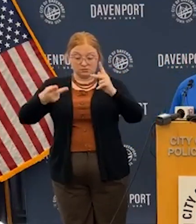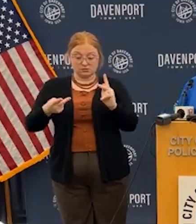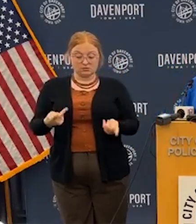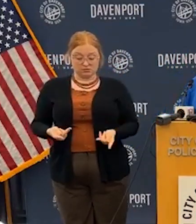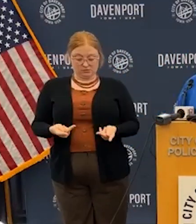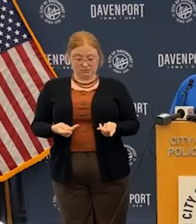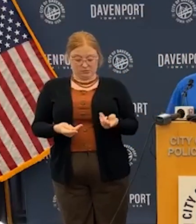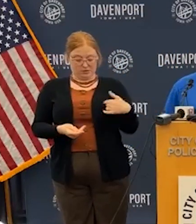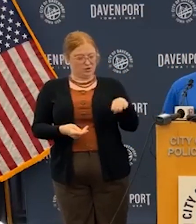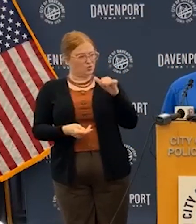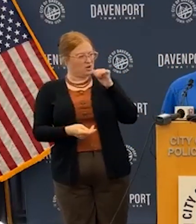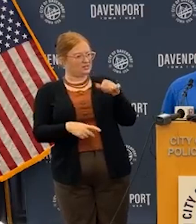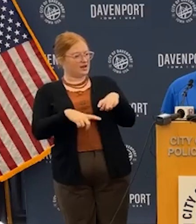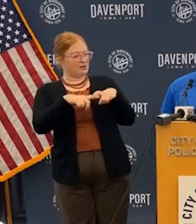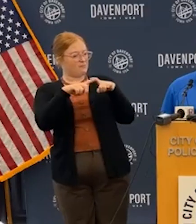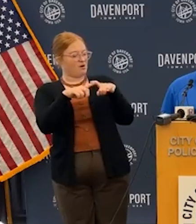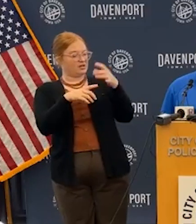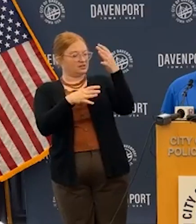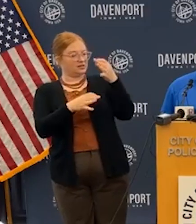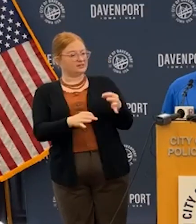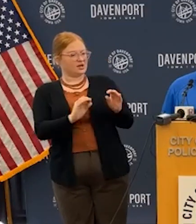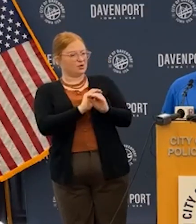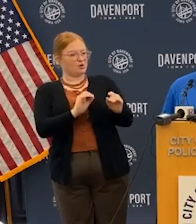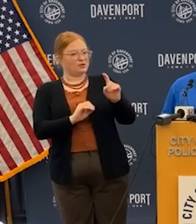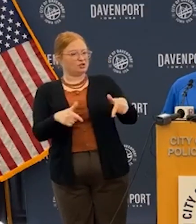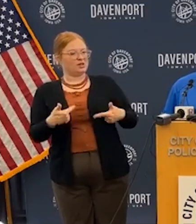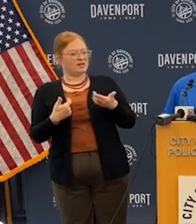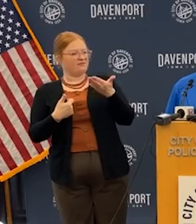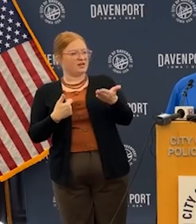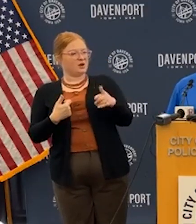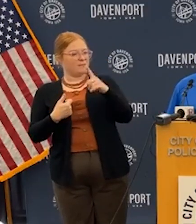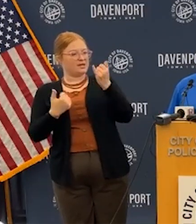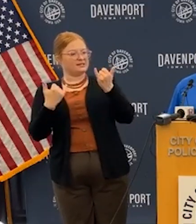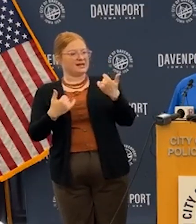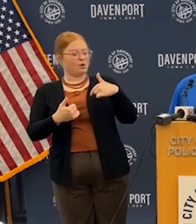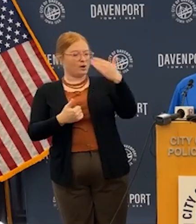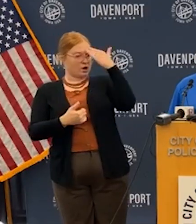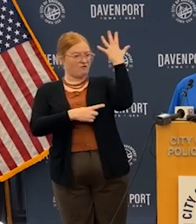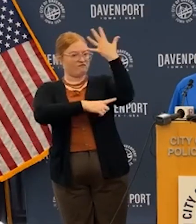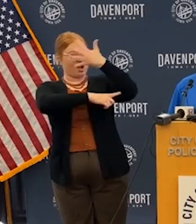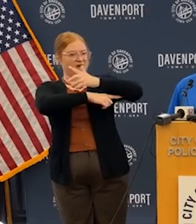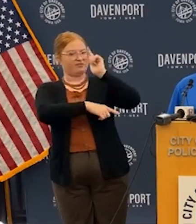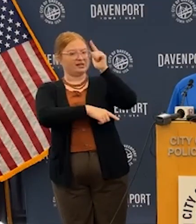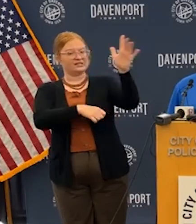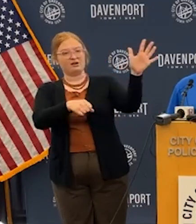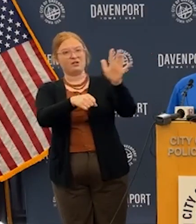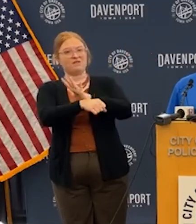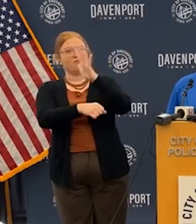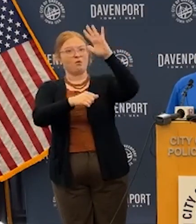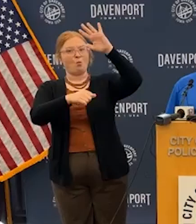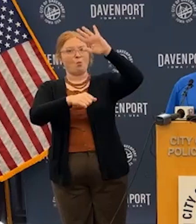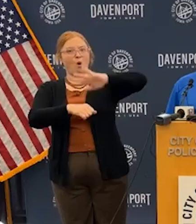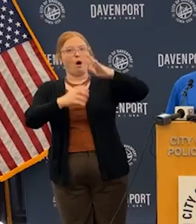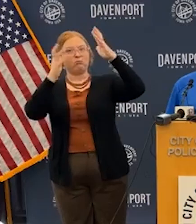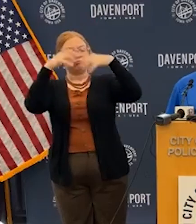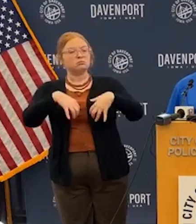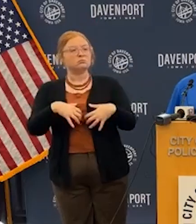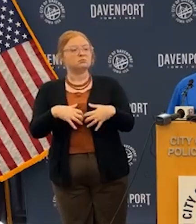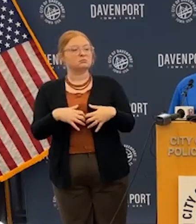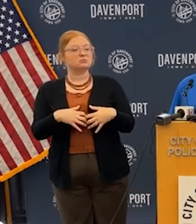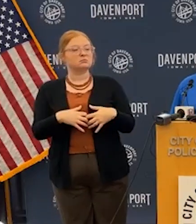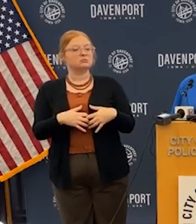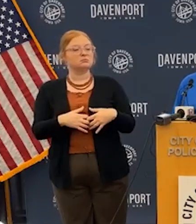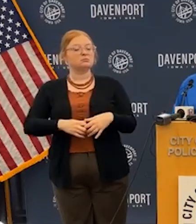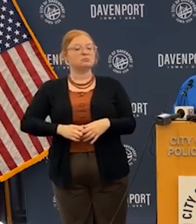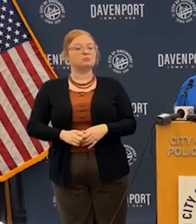no one should live in this building? And we now know 5 days later, the entire wall. So that area is,